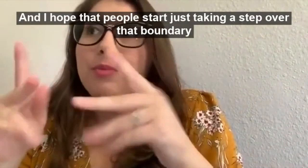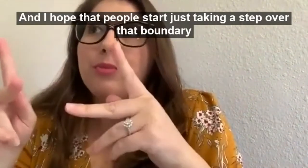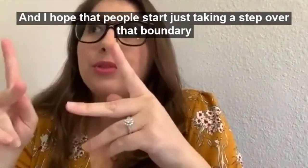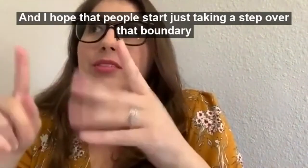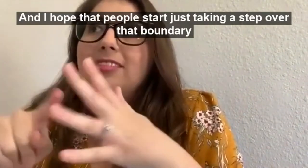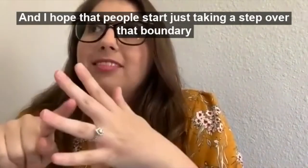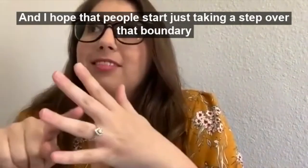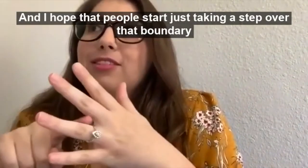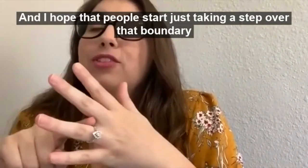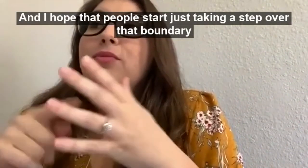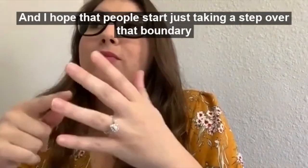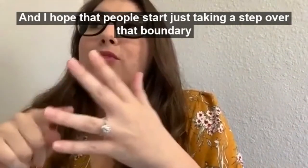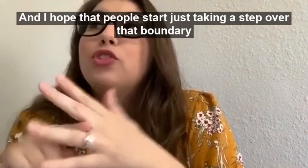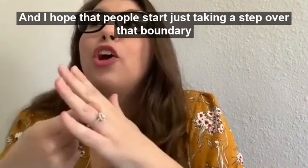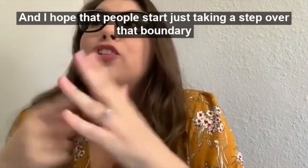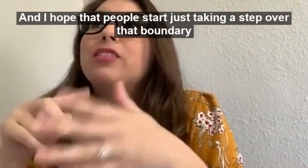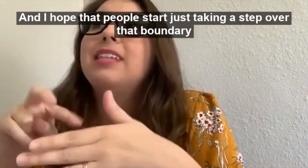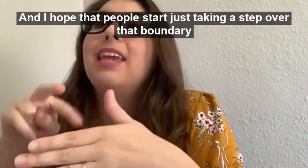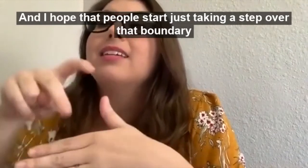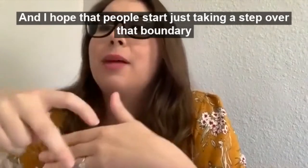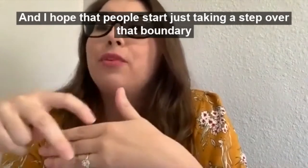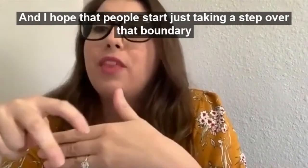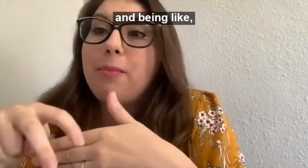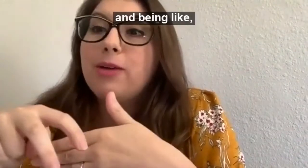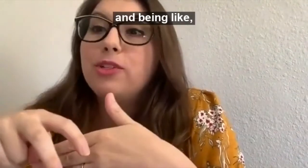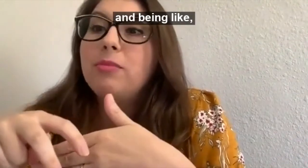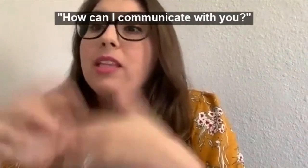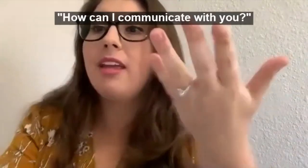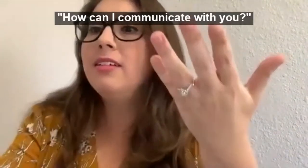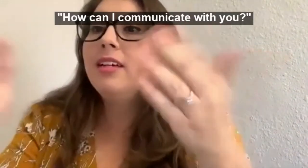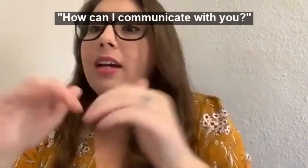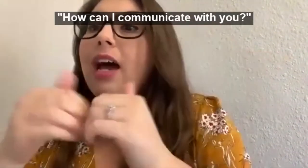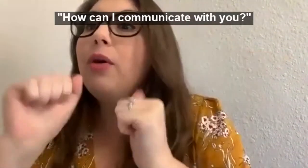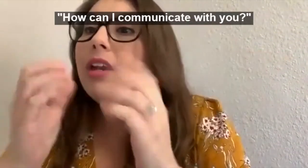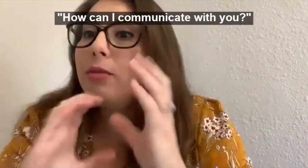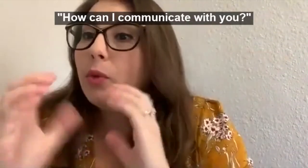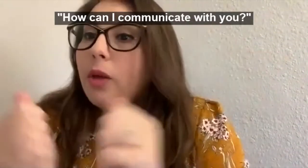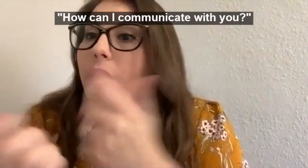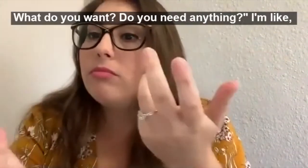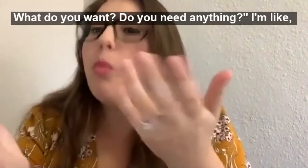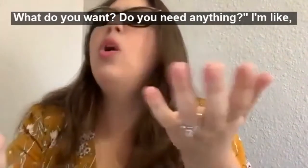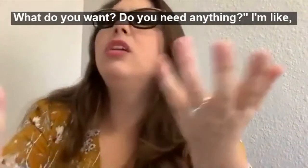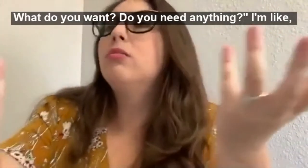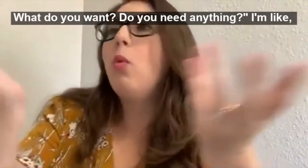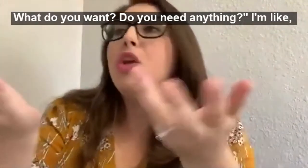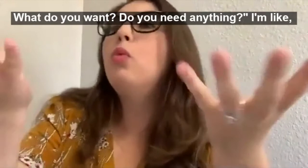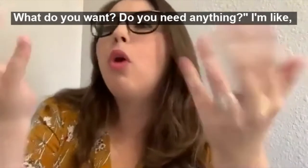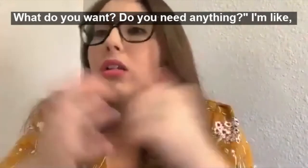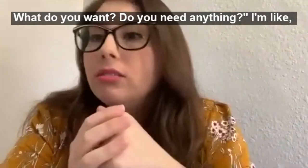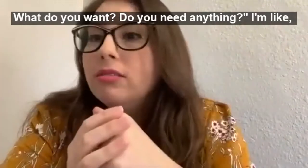people start just taking a step over that boundary and being like, how can I communicate with you? What do you want? Do